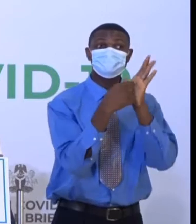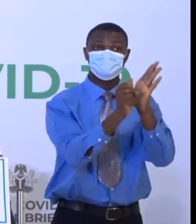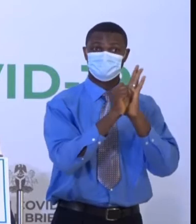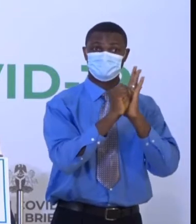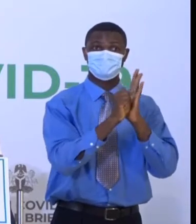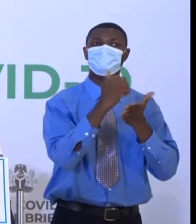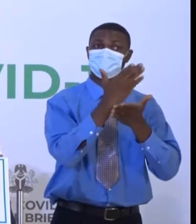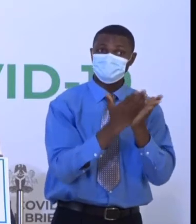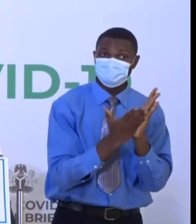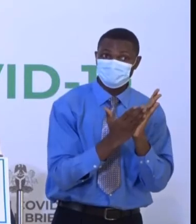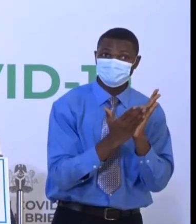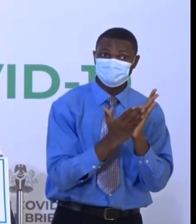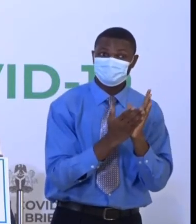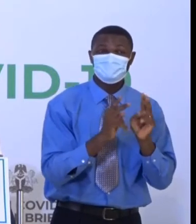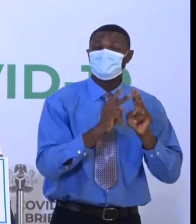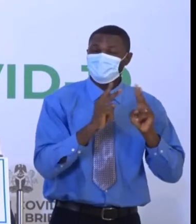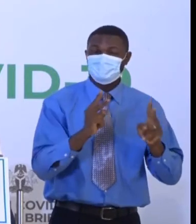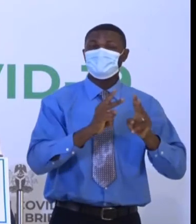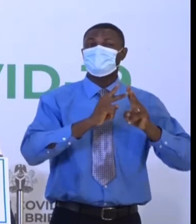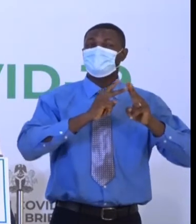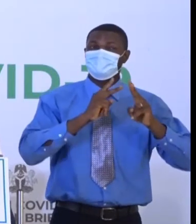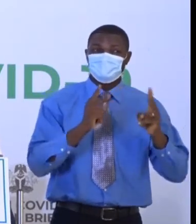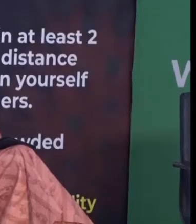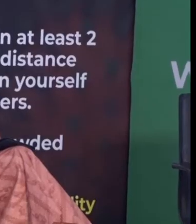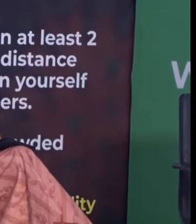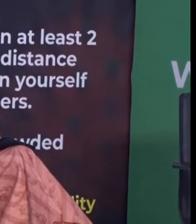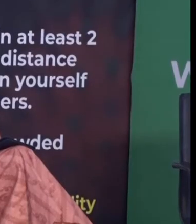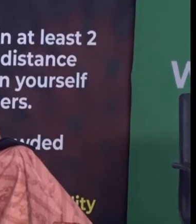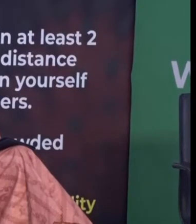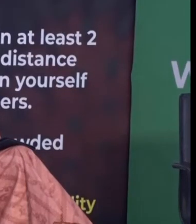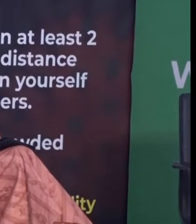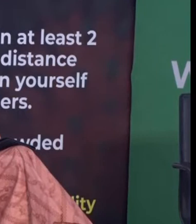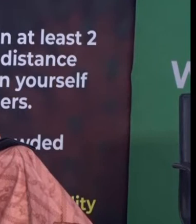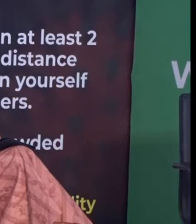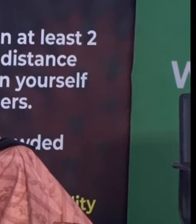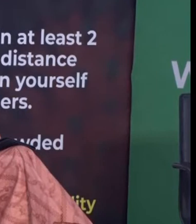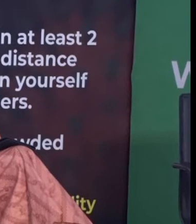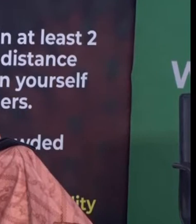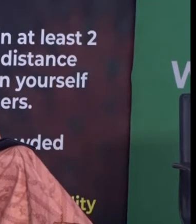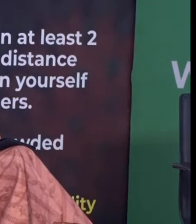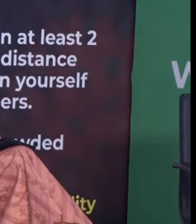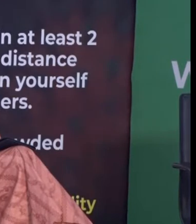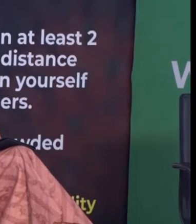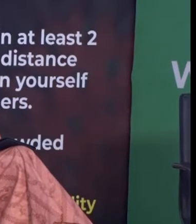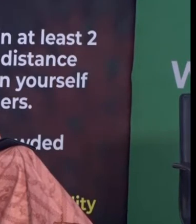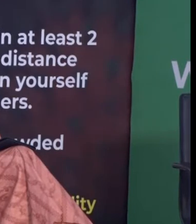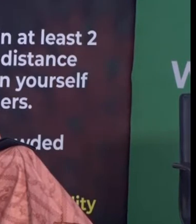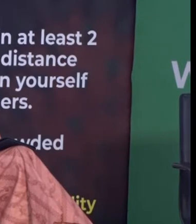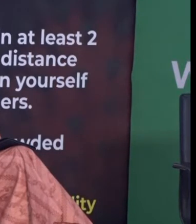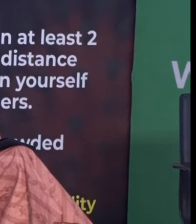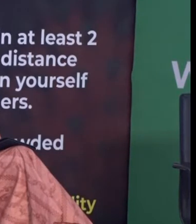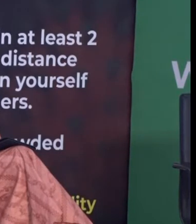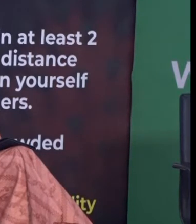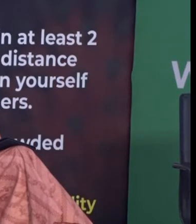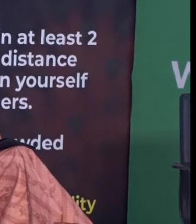as citizens to support efforts by the federal and state governments. Ilori said that the agency's strategy in the